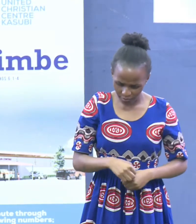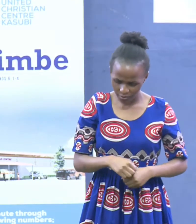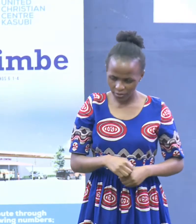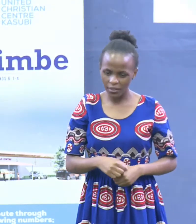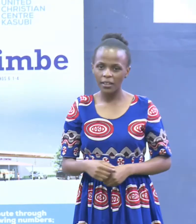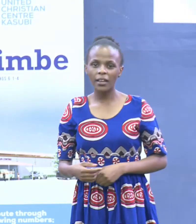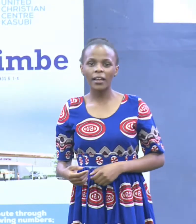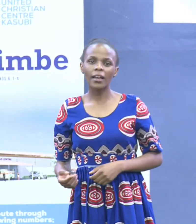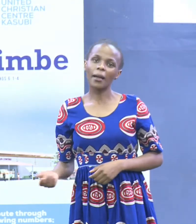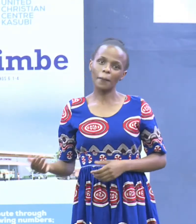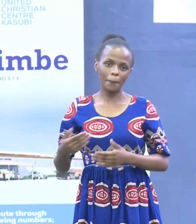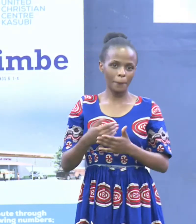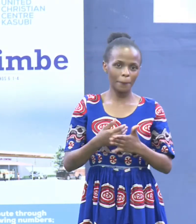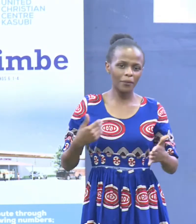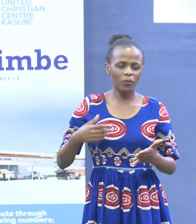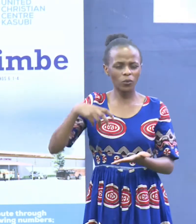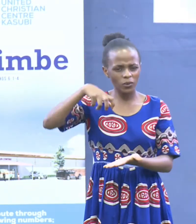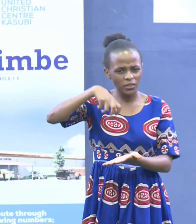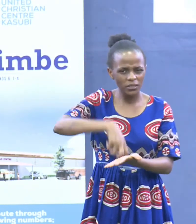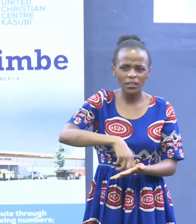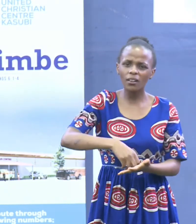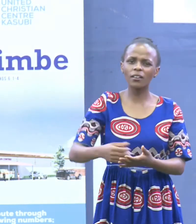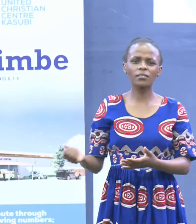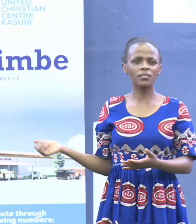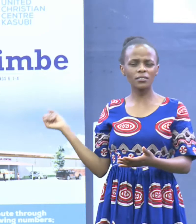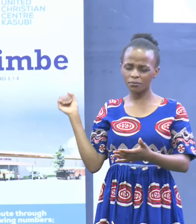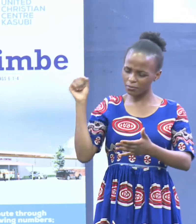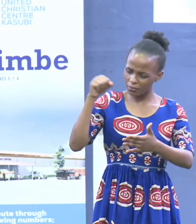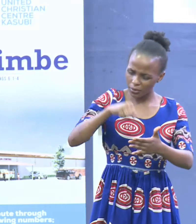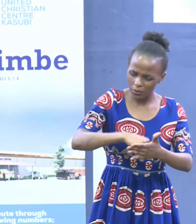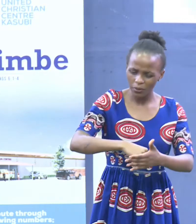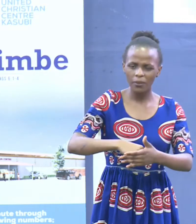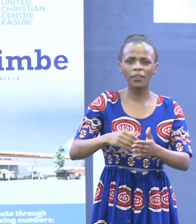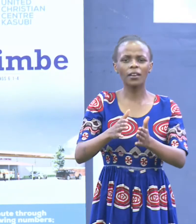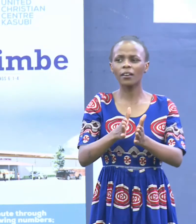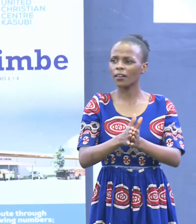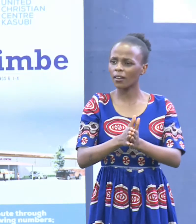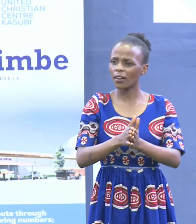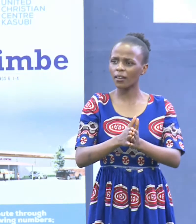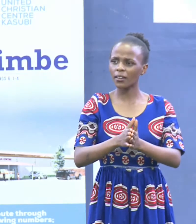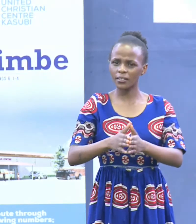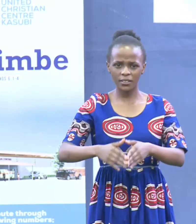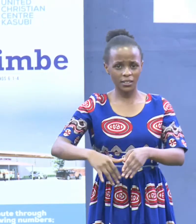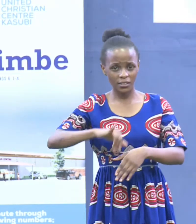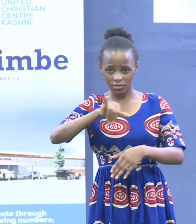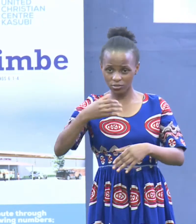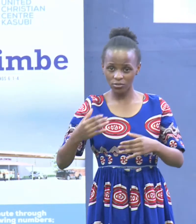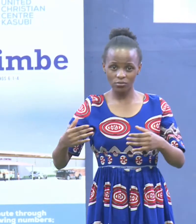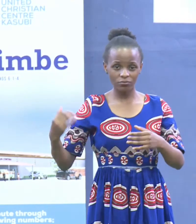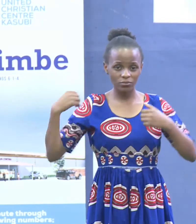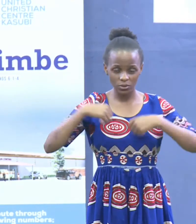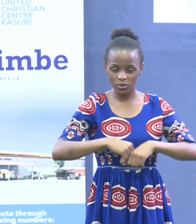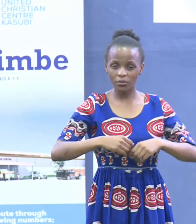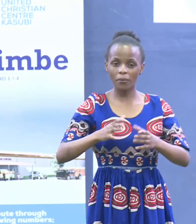mu mavivi ge wakati navunama amaaso ge Yusuf n'abakwata bombi Efraimu